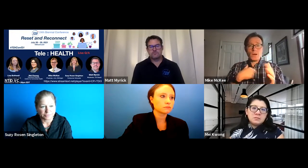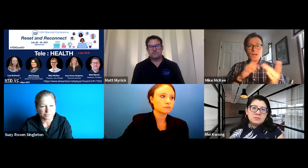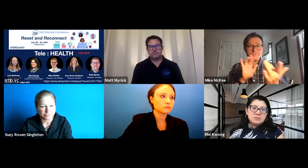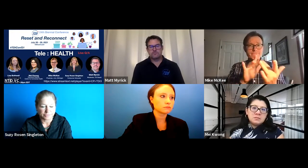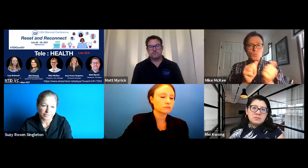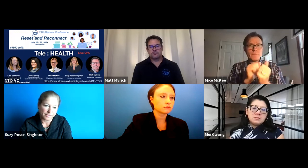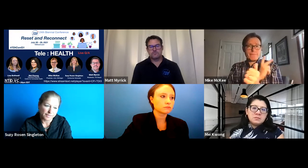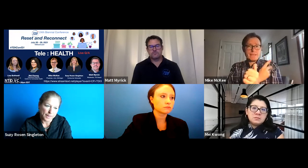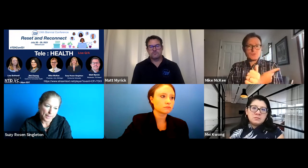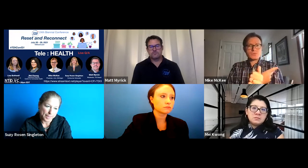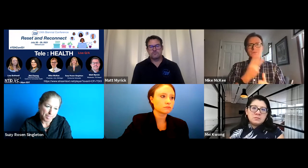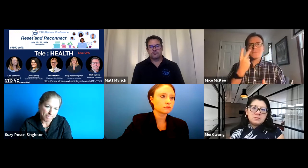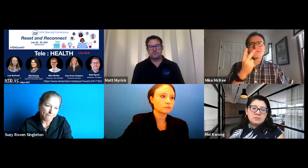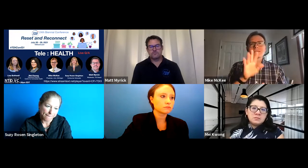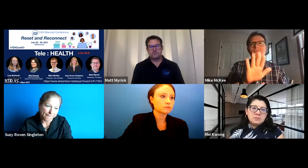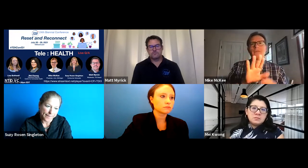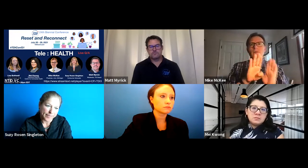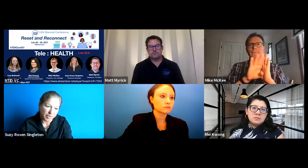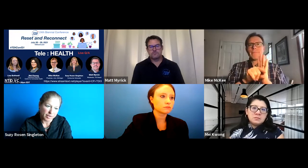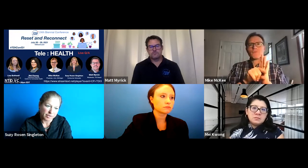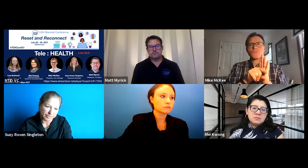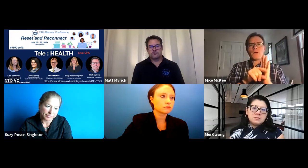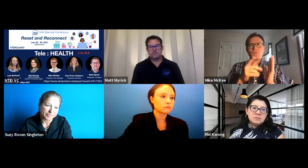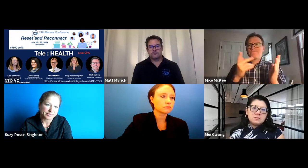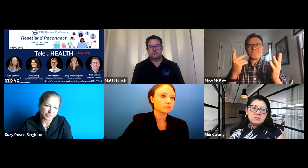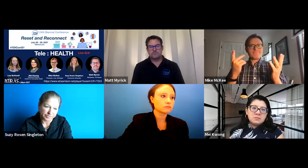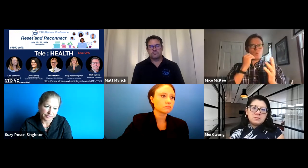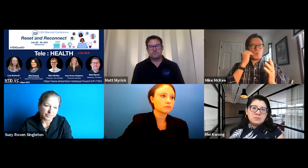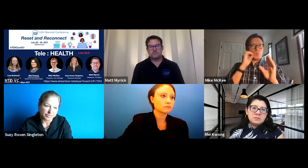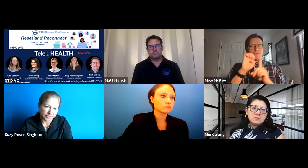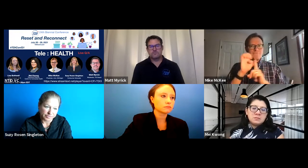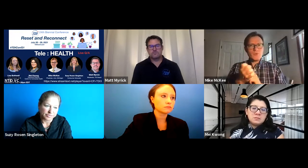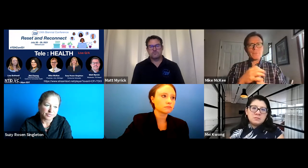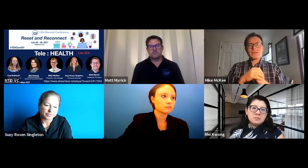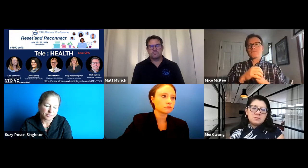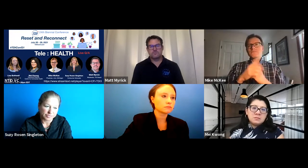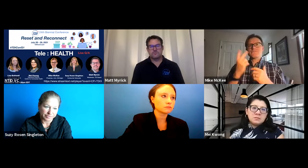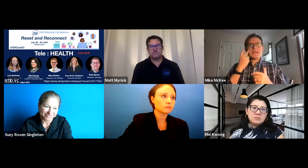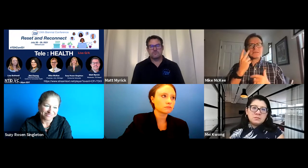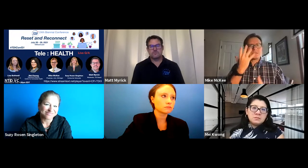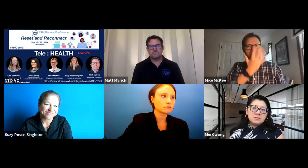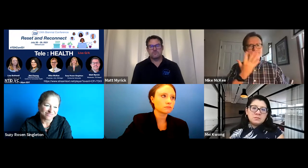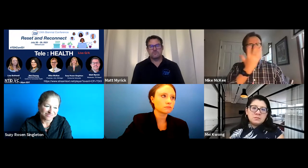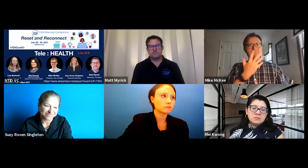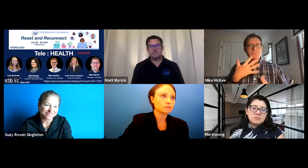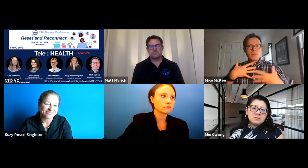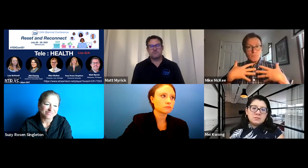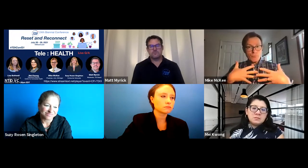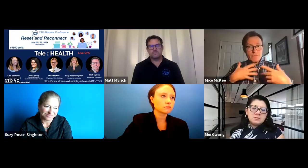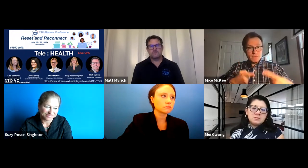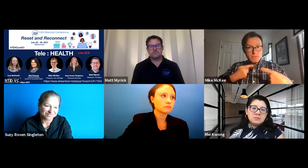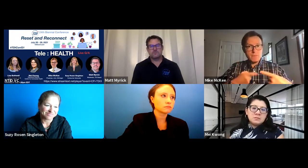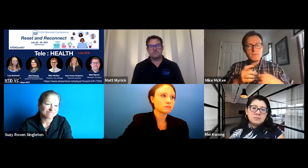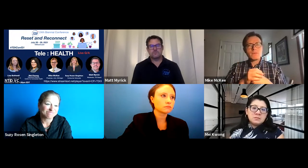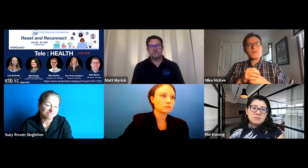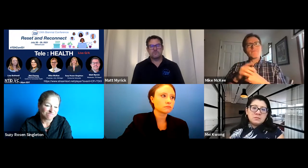video is rich in data as opposed to a call. So suppose we reach out to a patient, we can see their background, we can see their home environment, we can